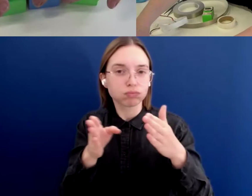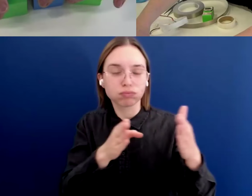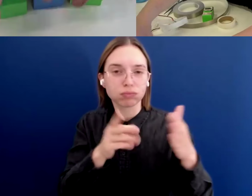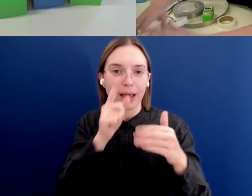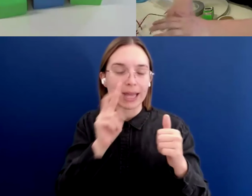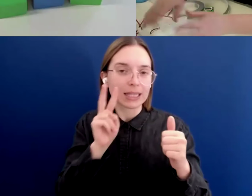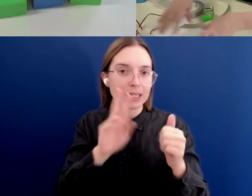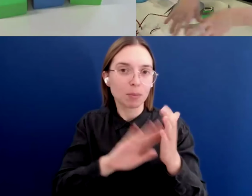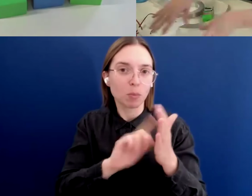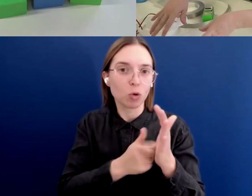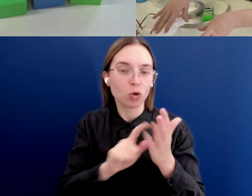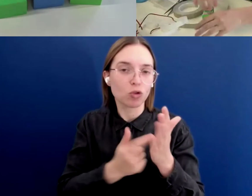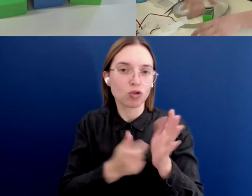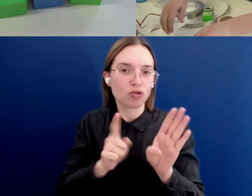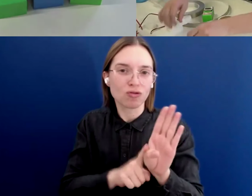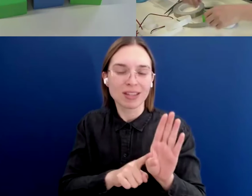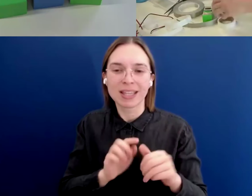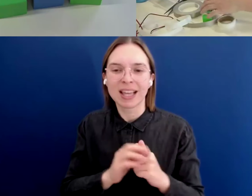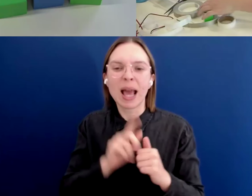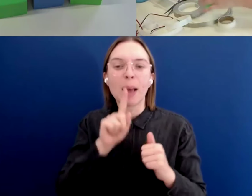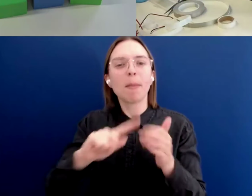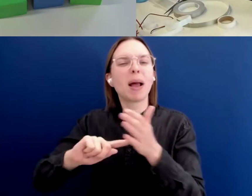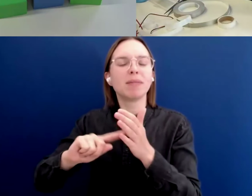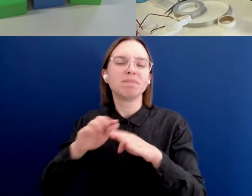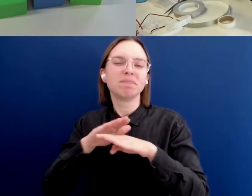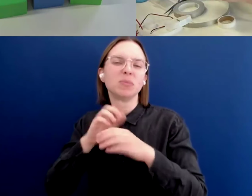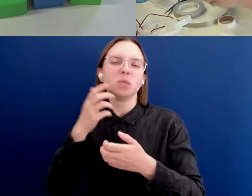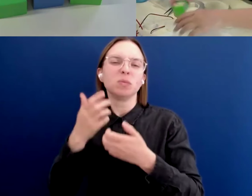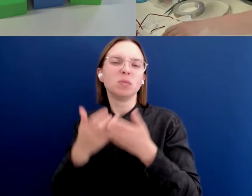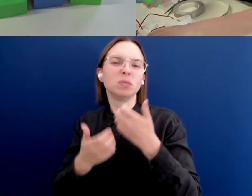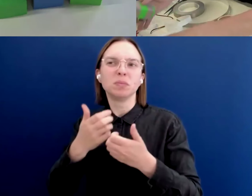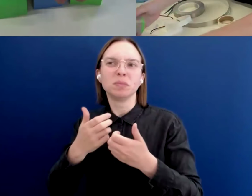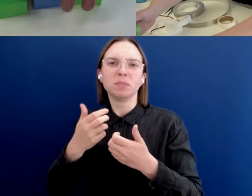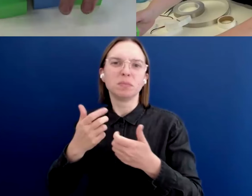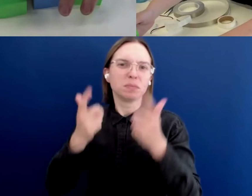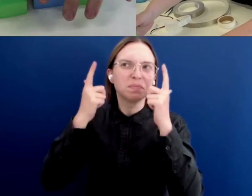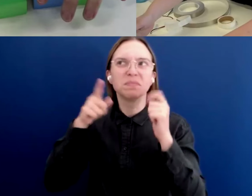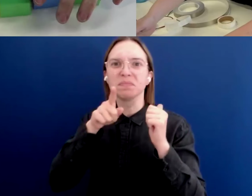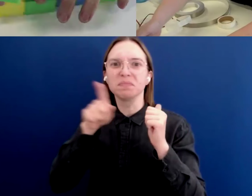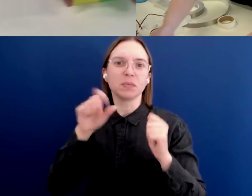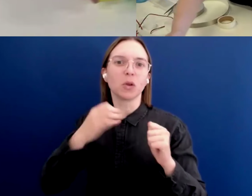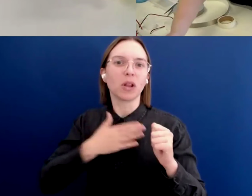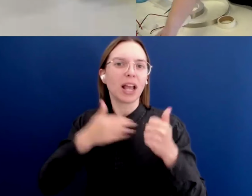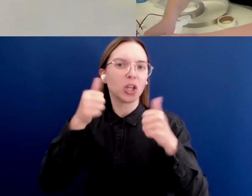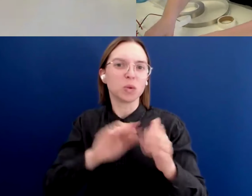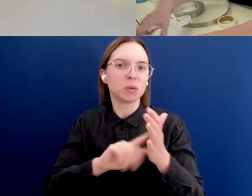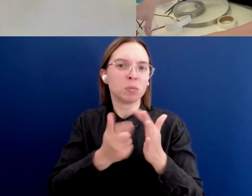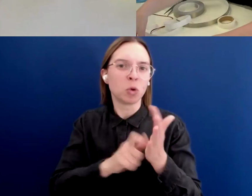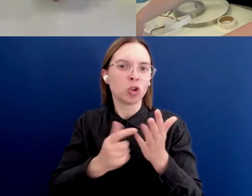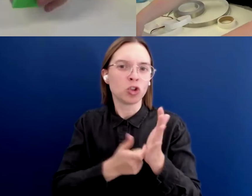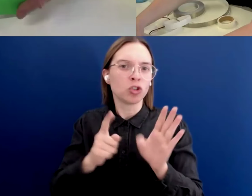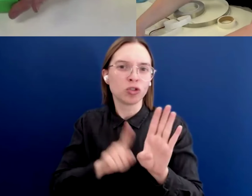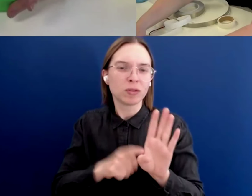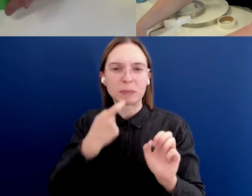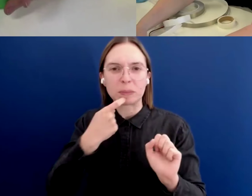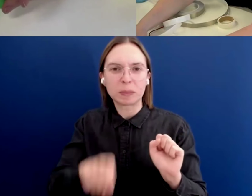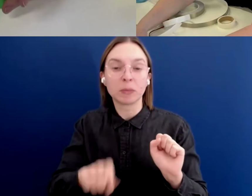basically the TapeBlock set. I have one extra one with me, which I will show you just because it's kind of